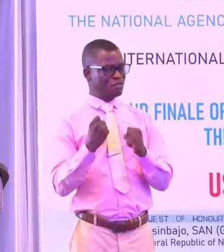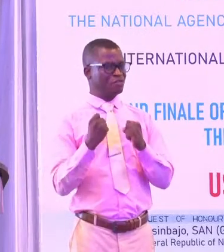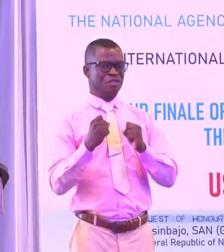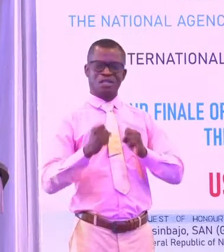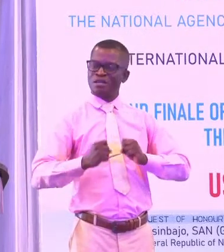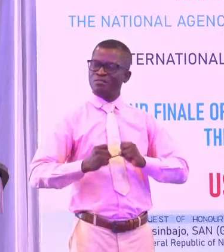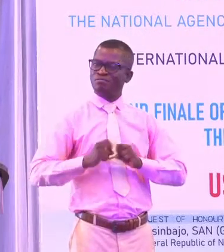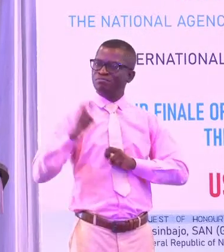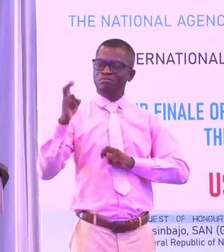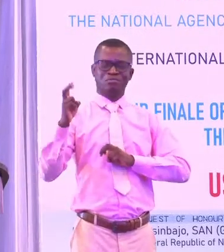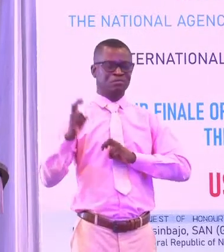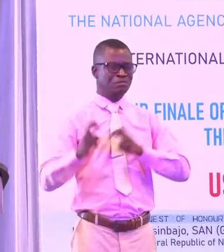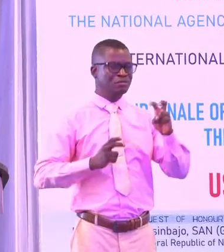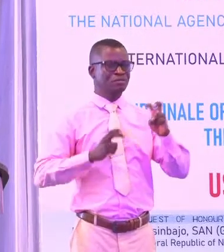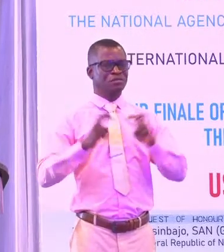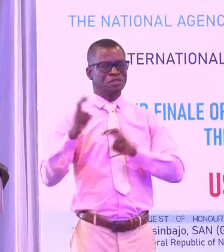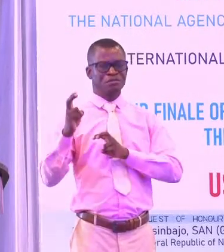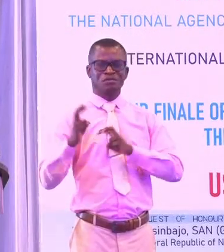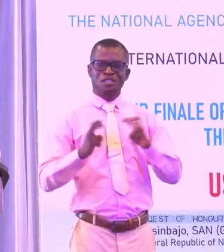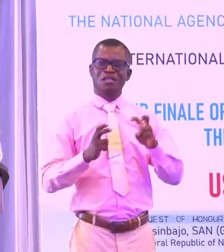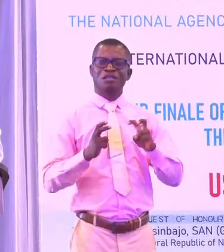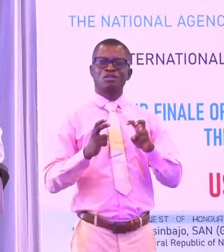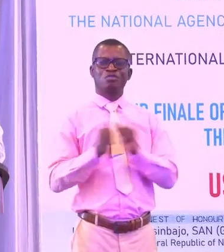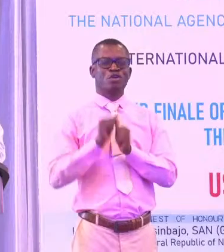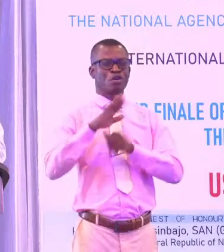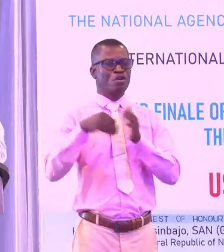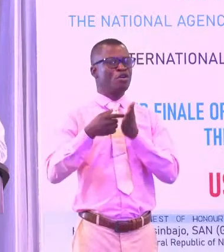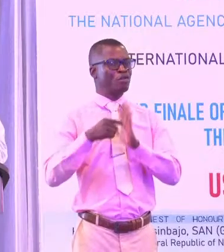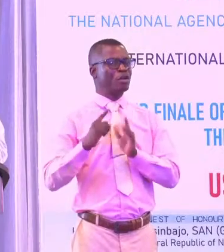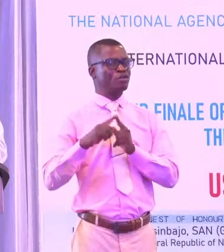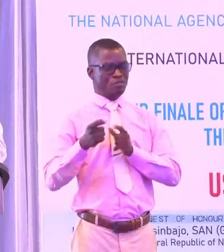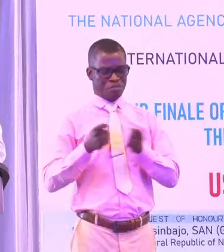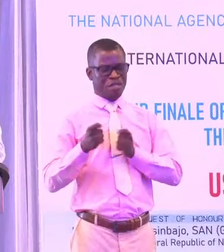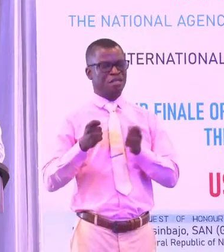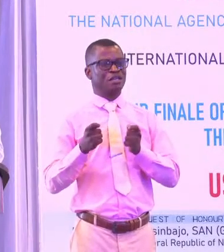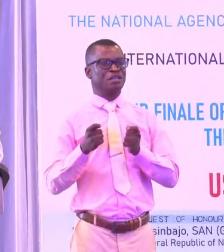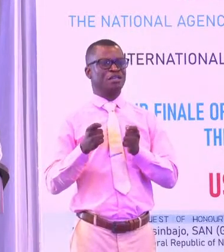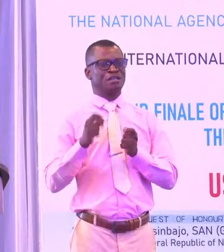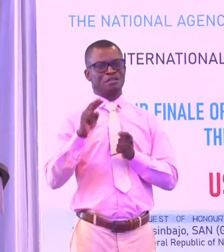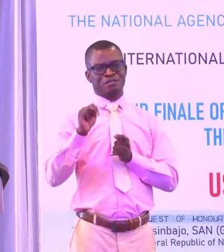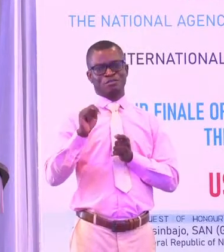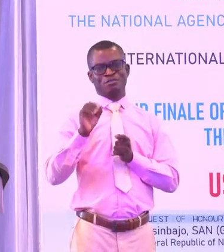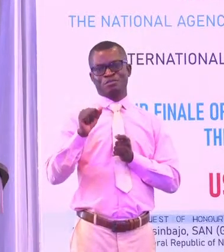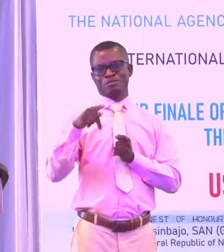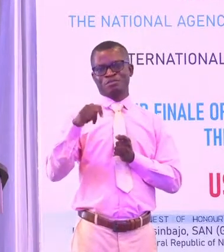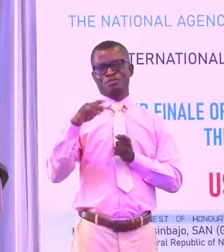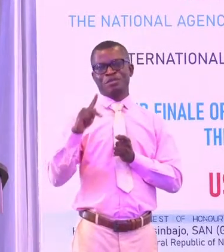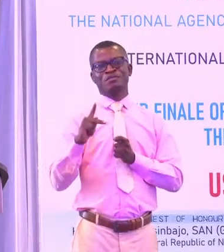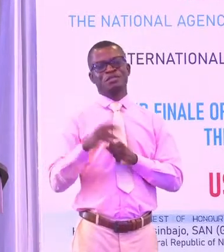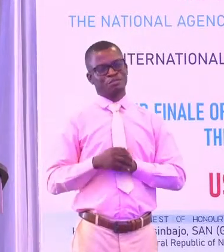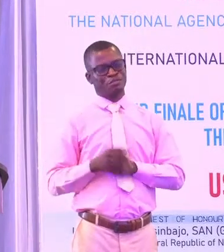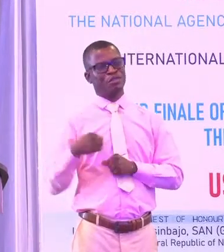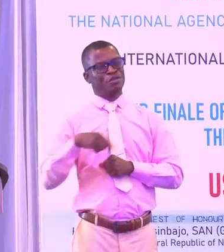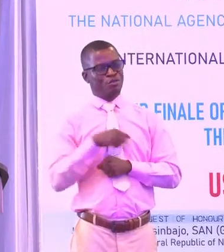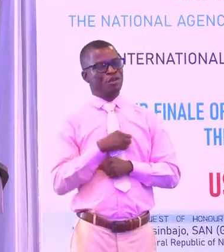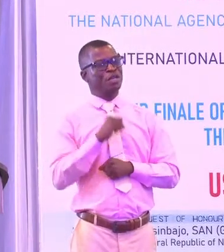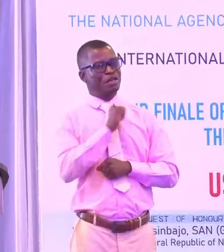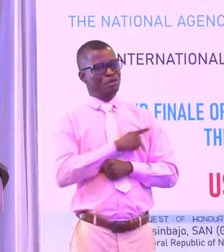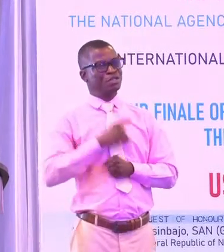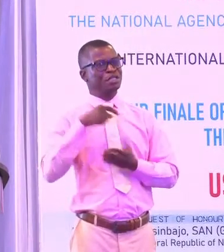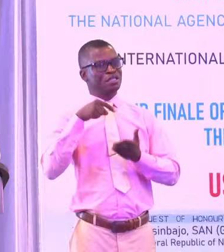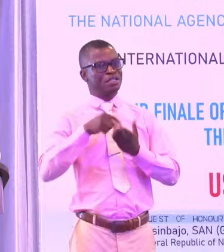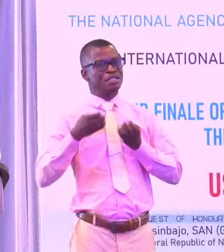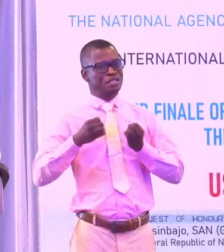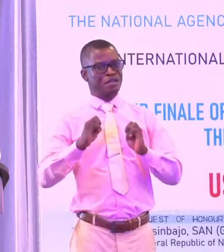exposure, and all it takes to manage a multi-sectoral agency like NAPTIP. We appreciate this effort of the